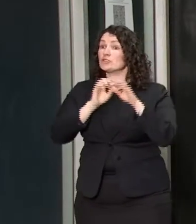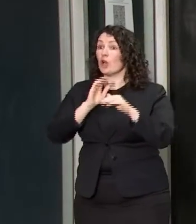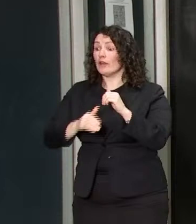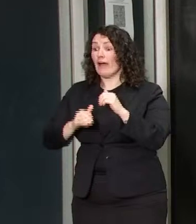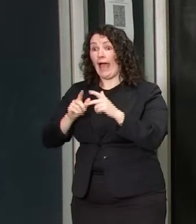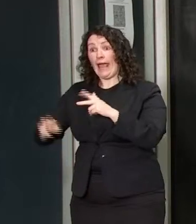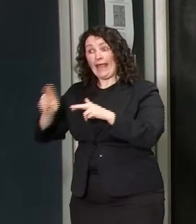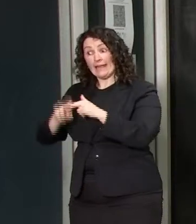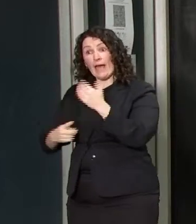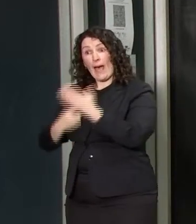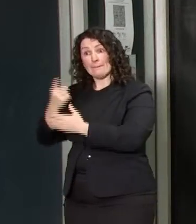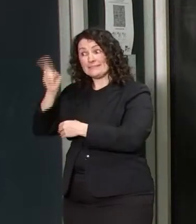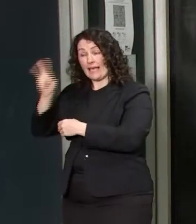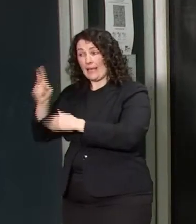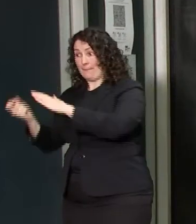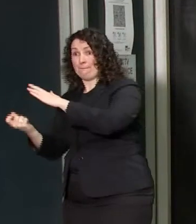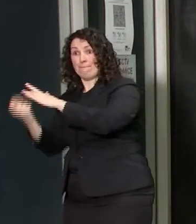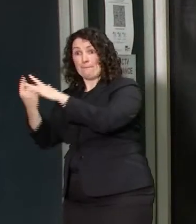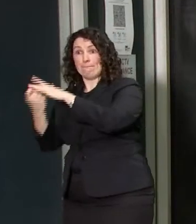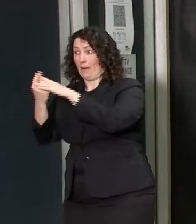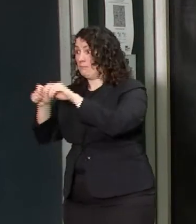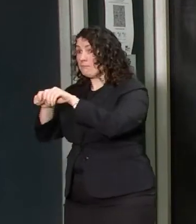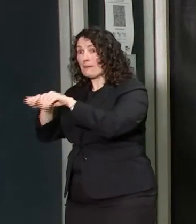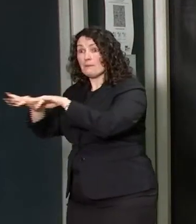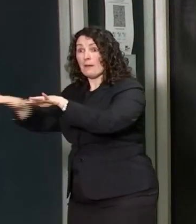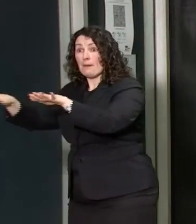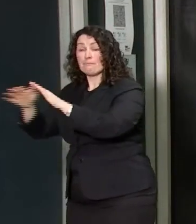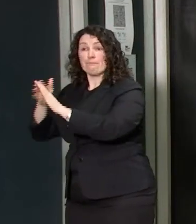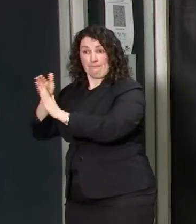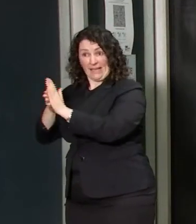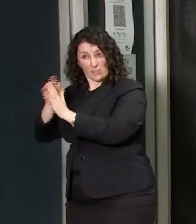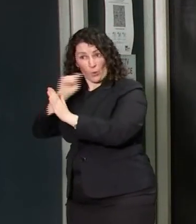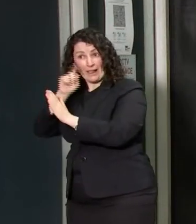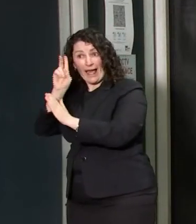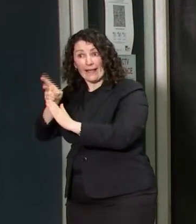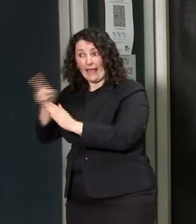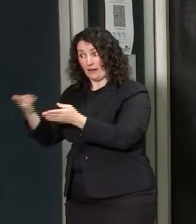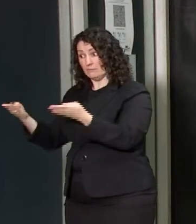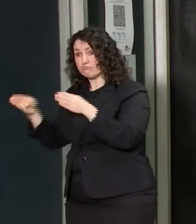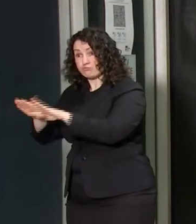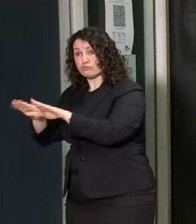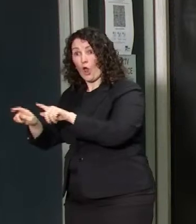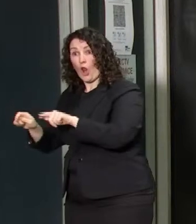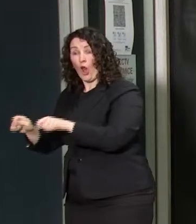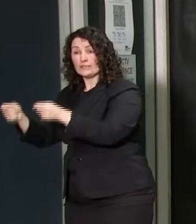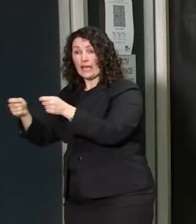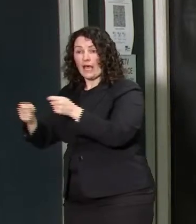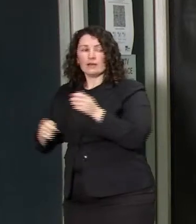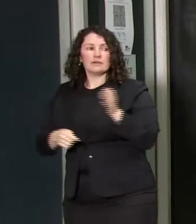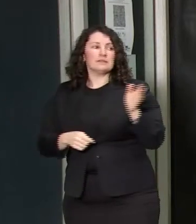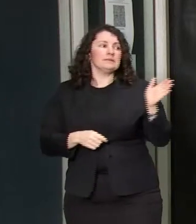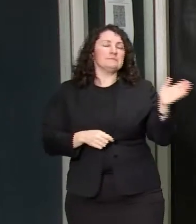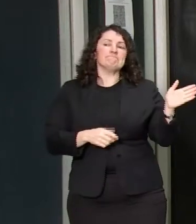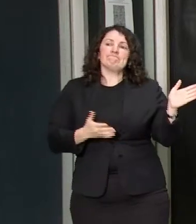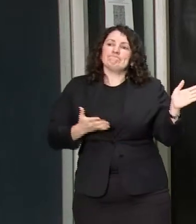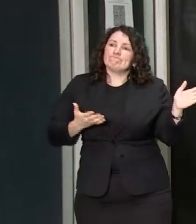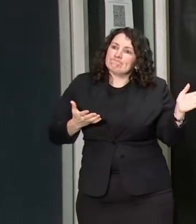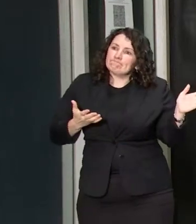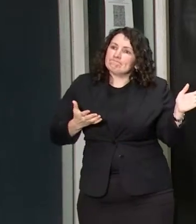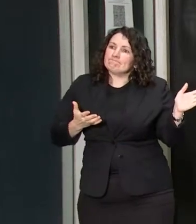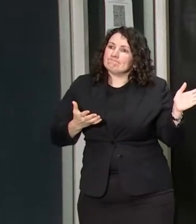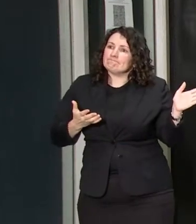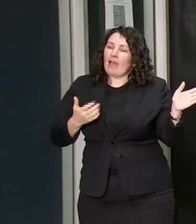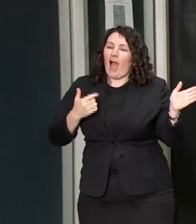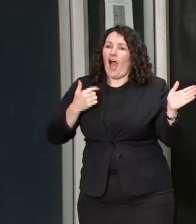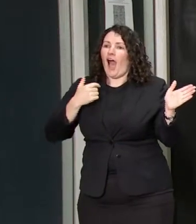said that lockdowns are the first measure. They will never be the first measure. They will be a measure that we implement when we have